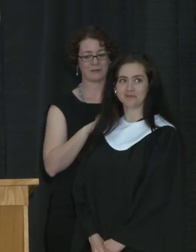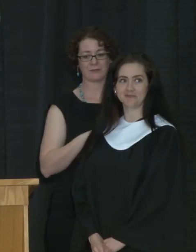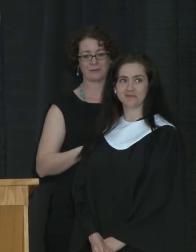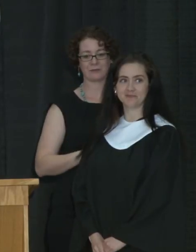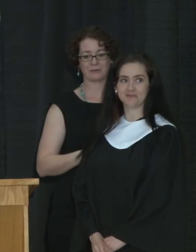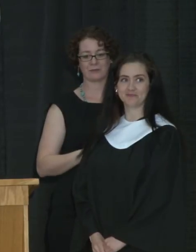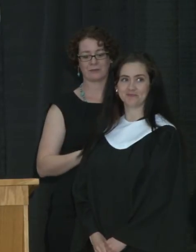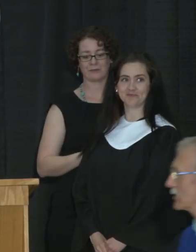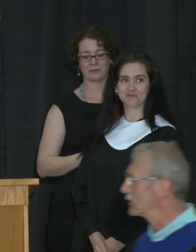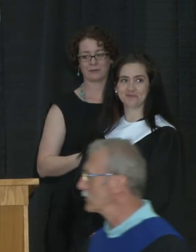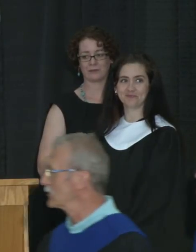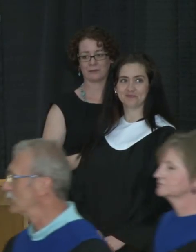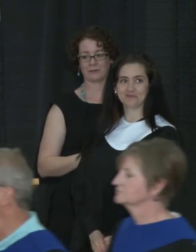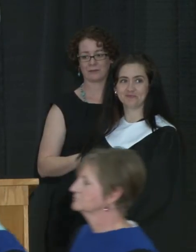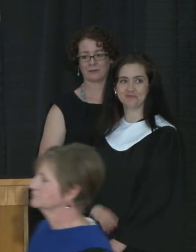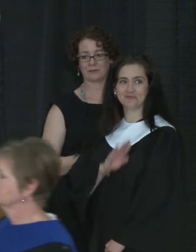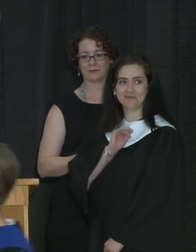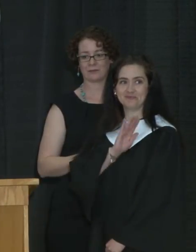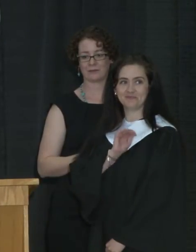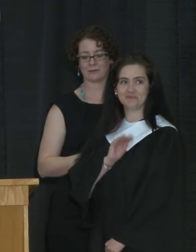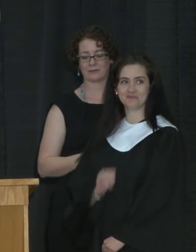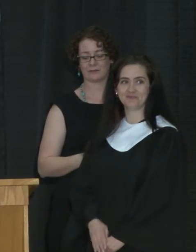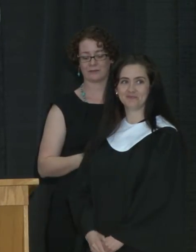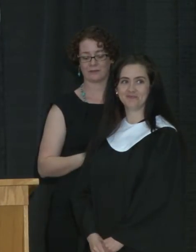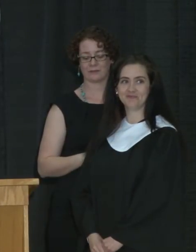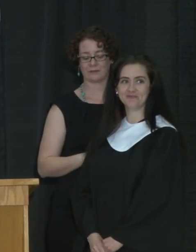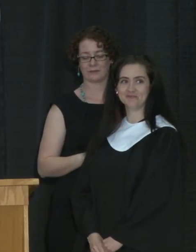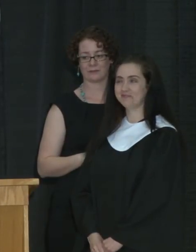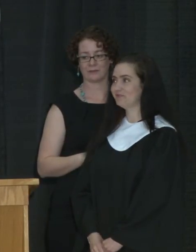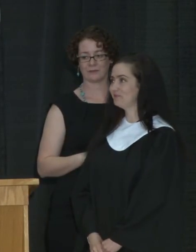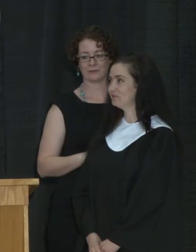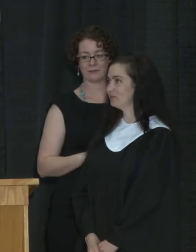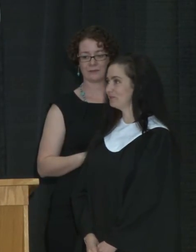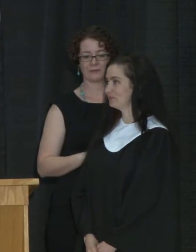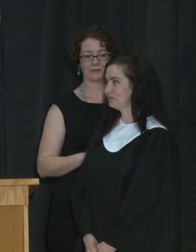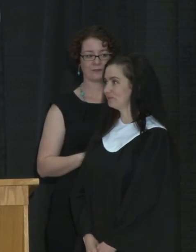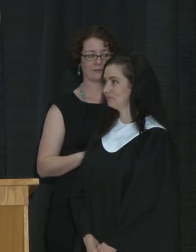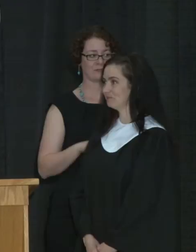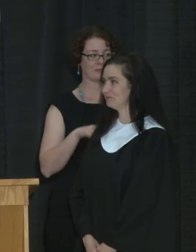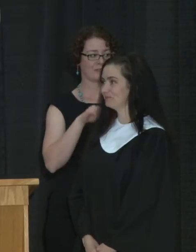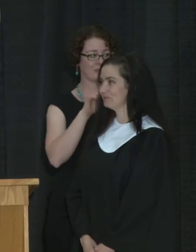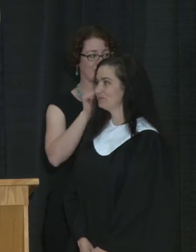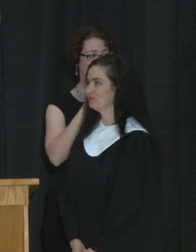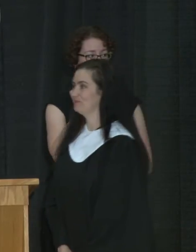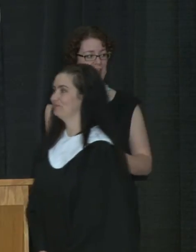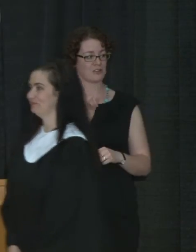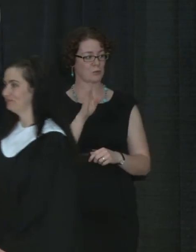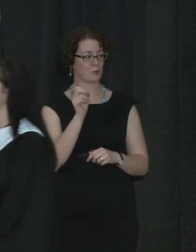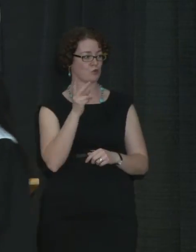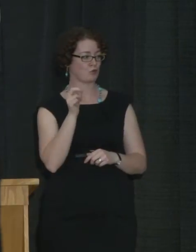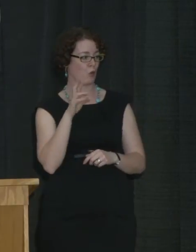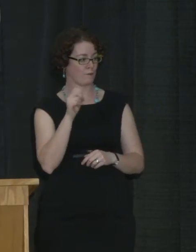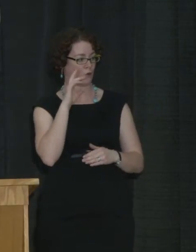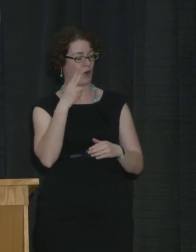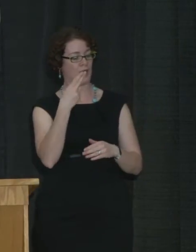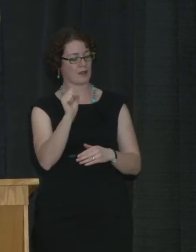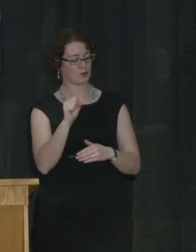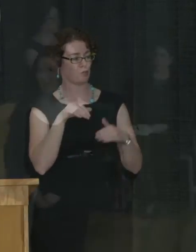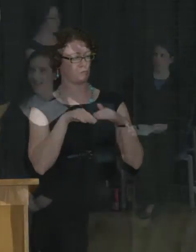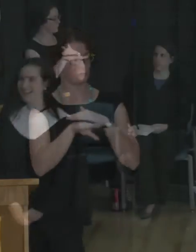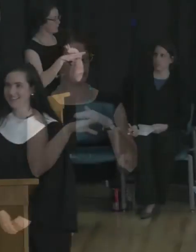Nova Scotia High School Graduation Diploma for Adults. Ashley Boudreau.